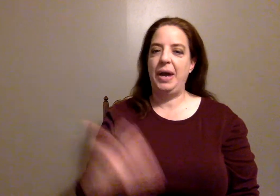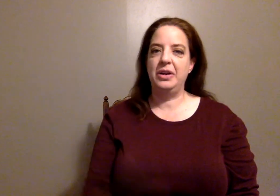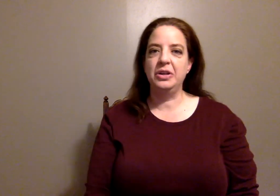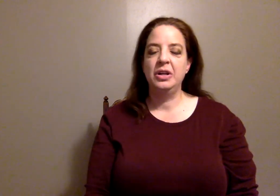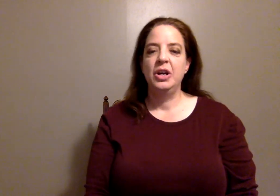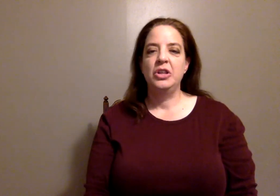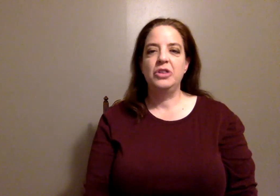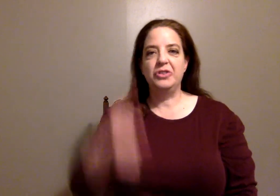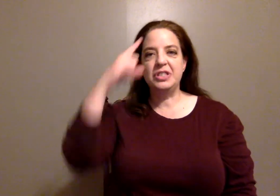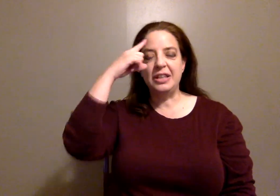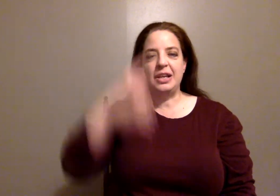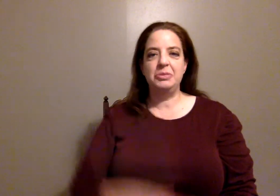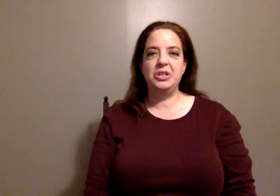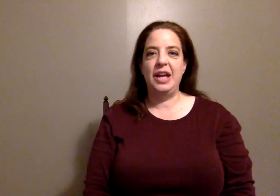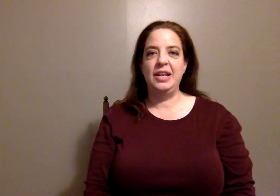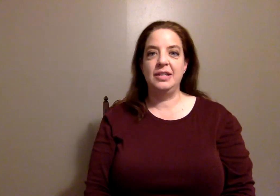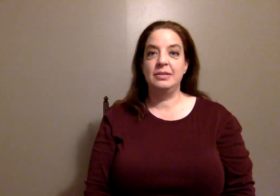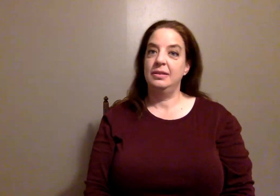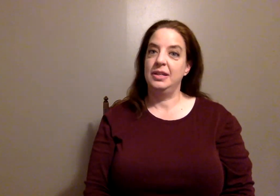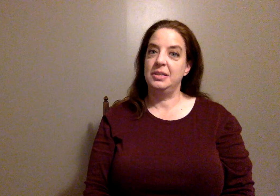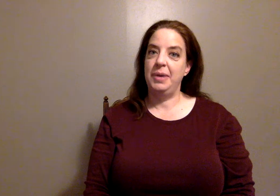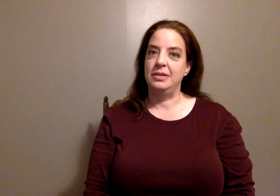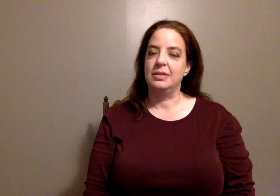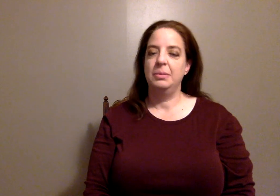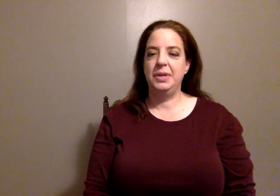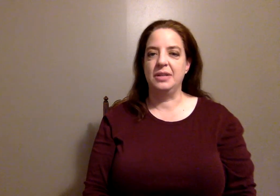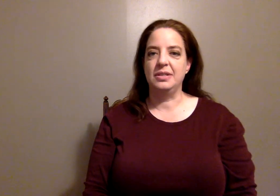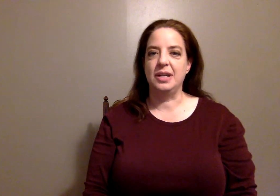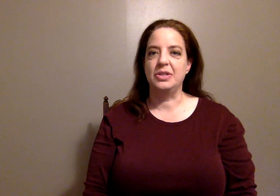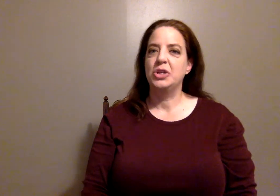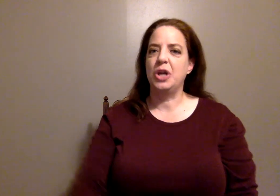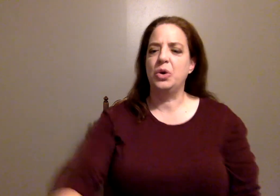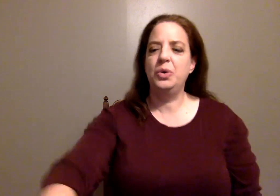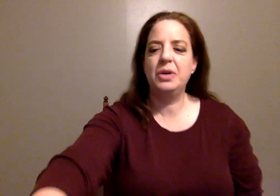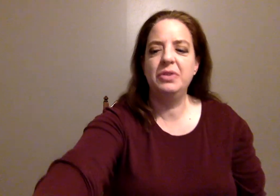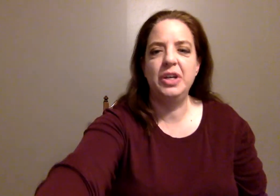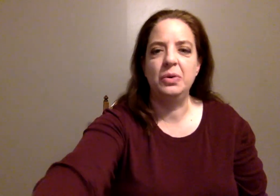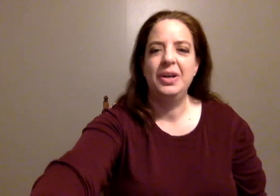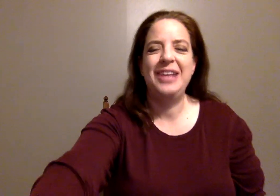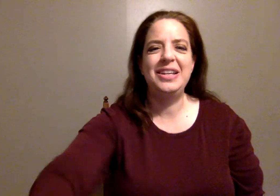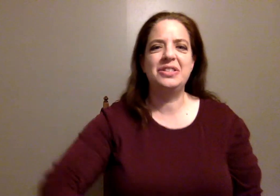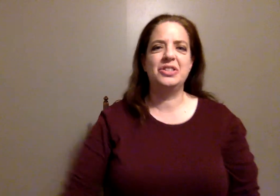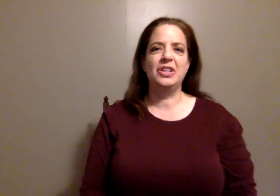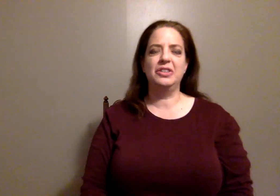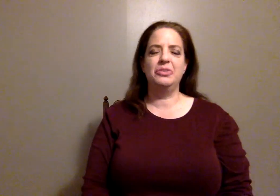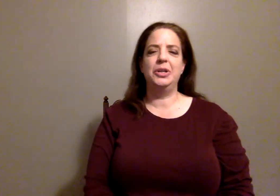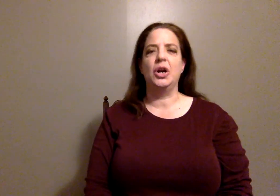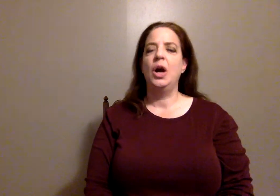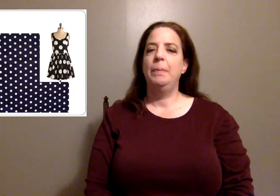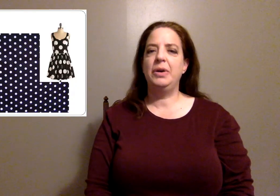pattern, the first thought that comes to your head is, it depends, because it does. So, quick review, and yes, this is going to look familiar. Polka dots.